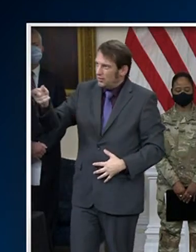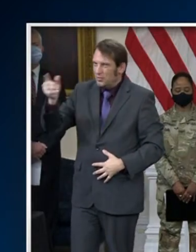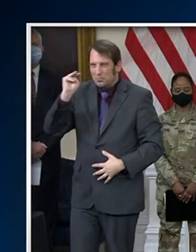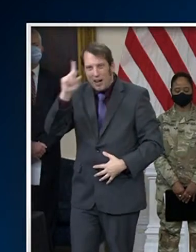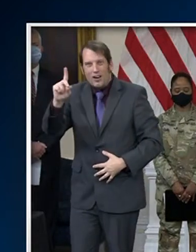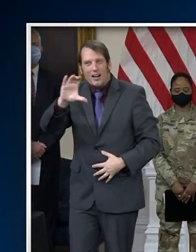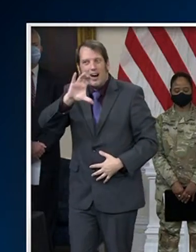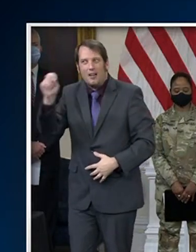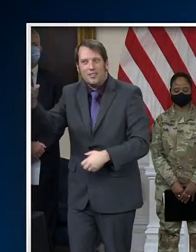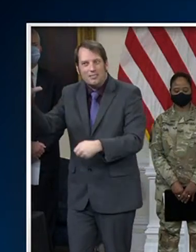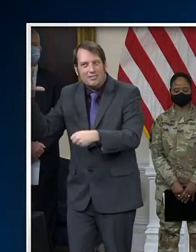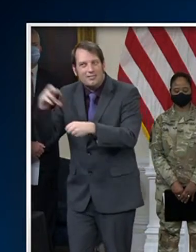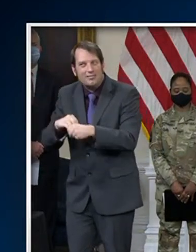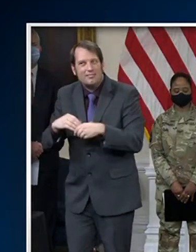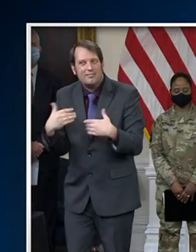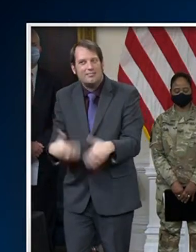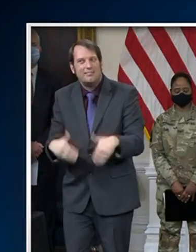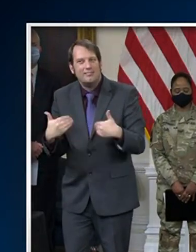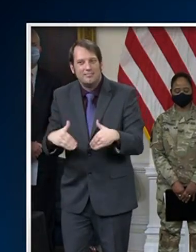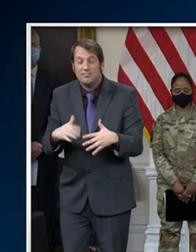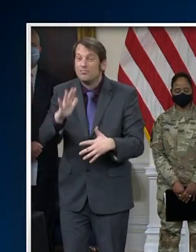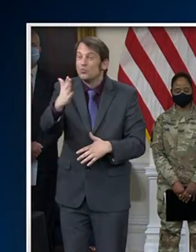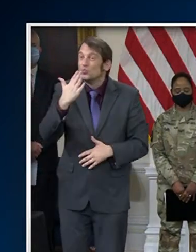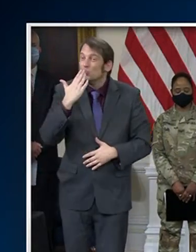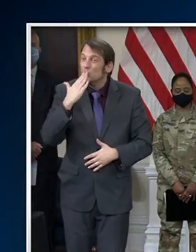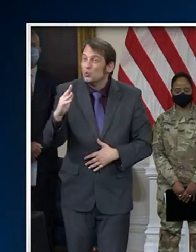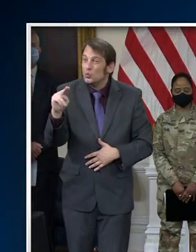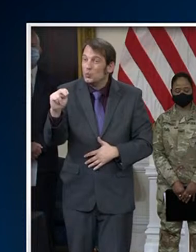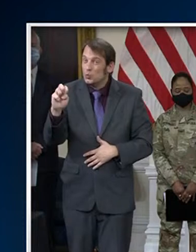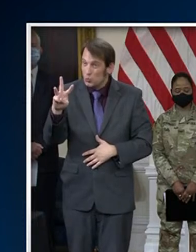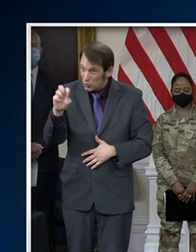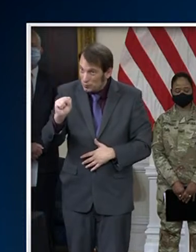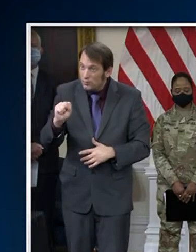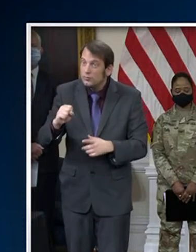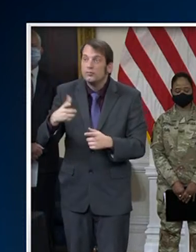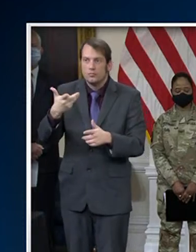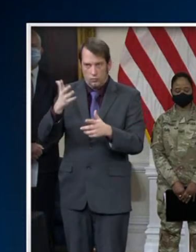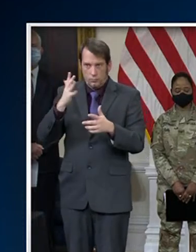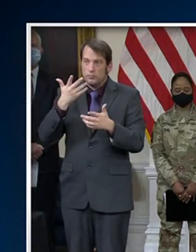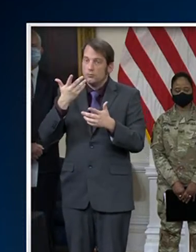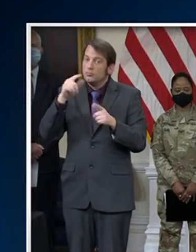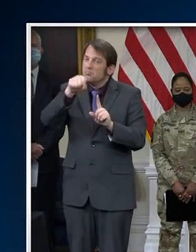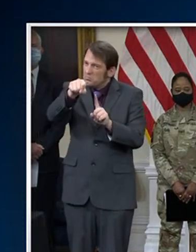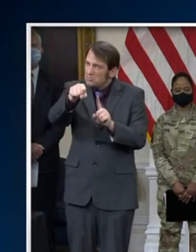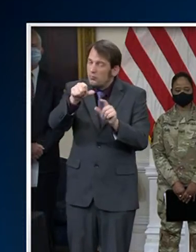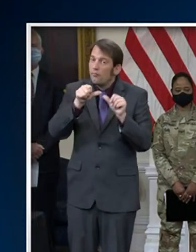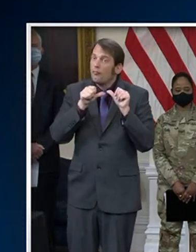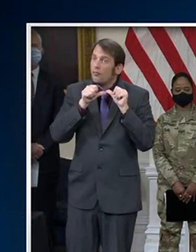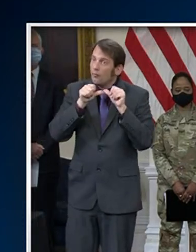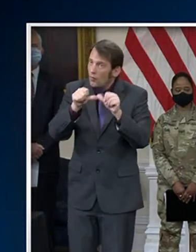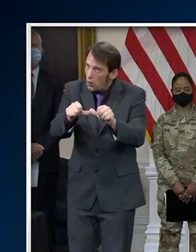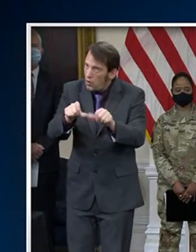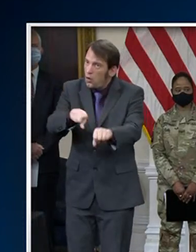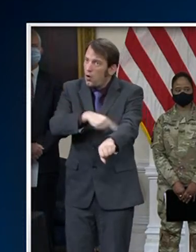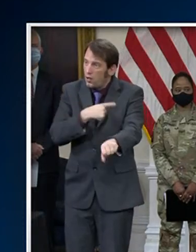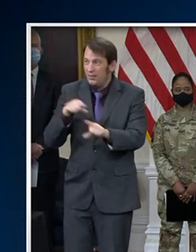with this good news, this will continue to be a long process for many